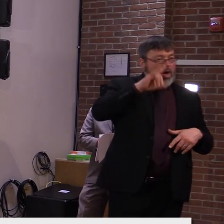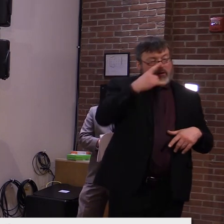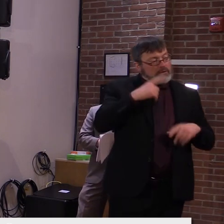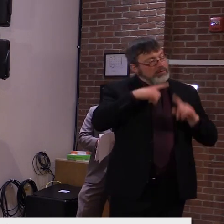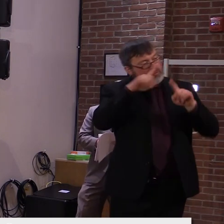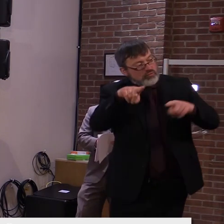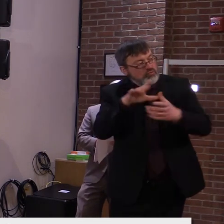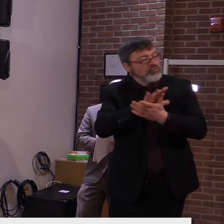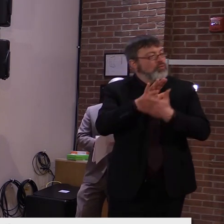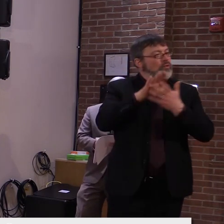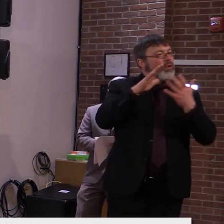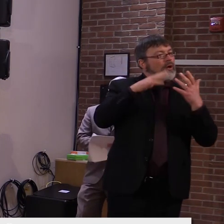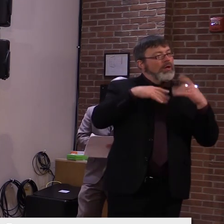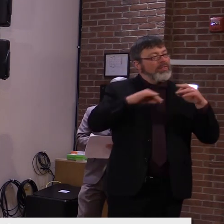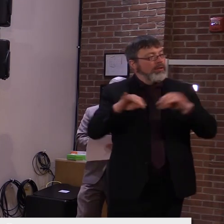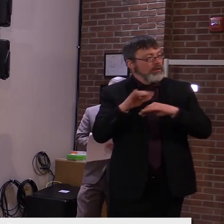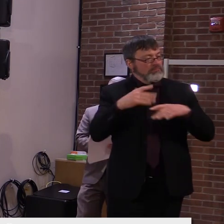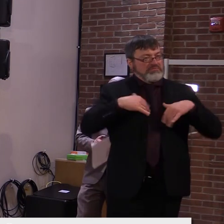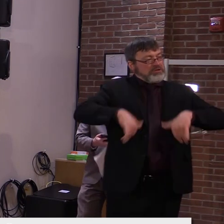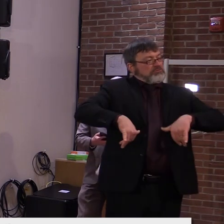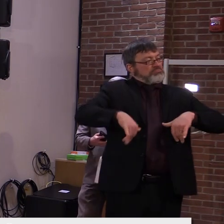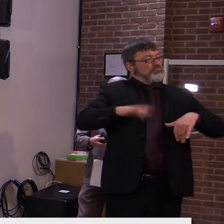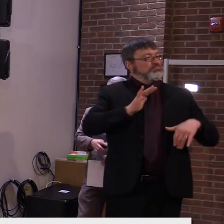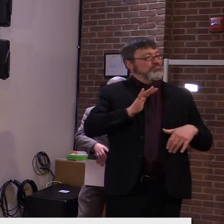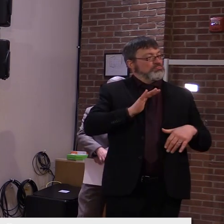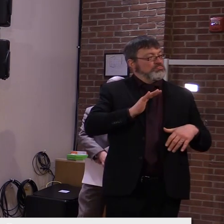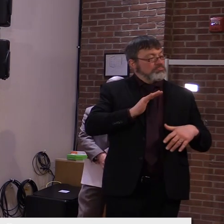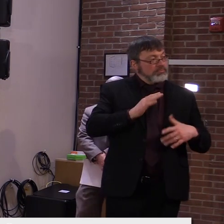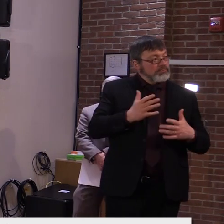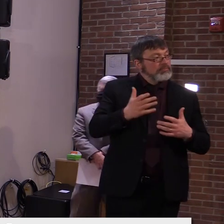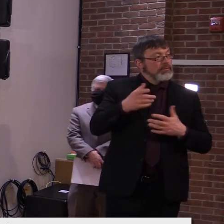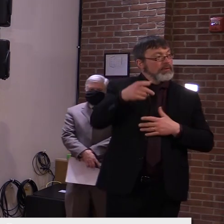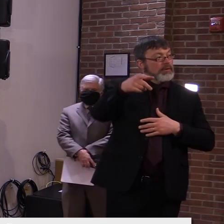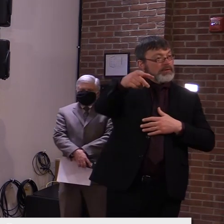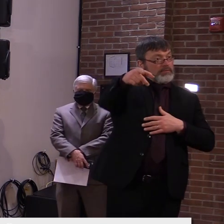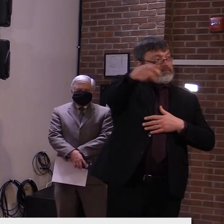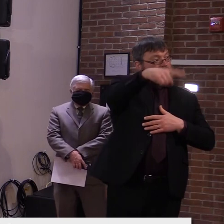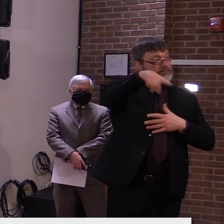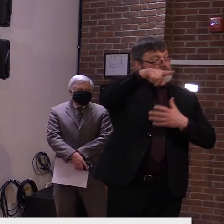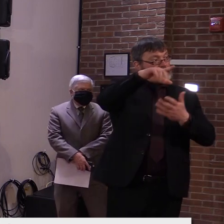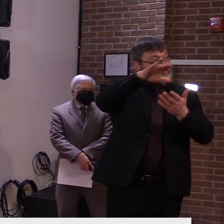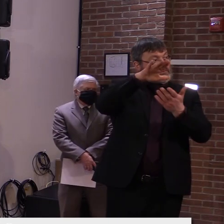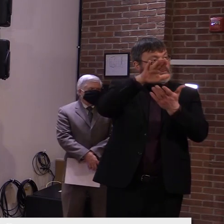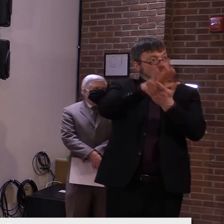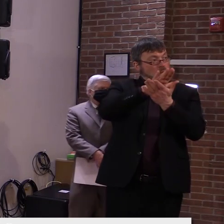refusing to go back to in-person fully? Secretary French.